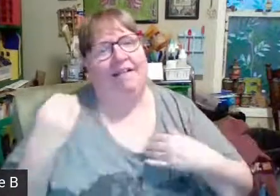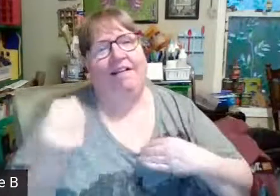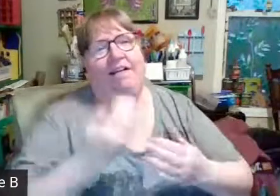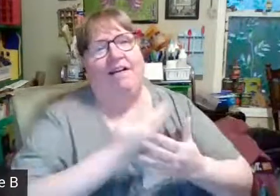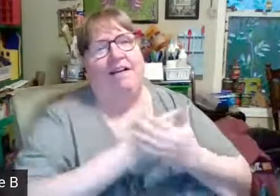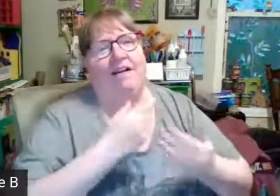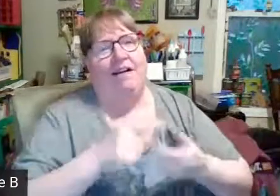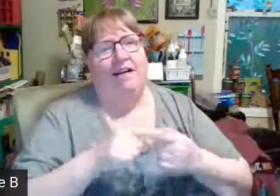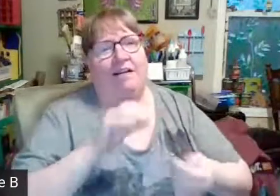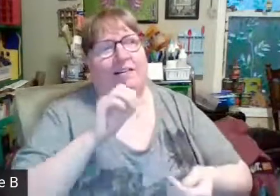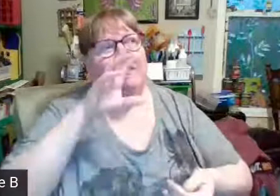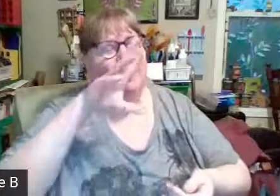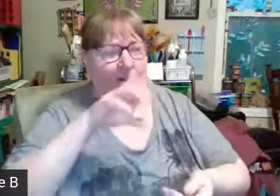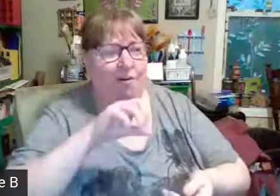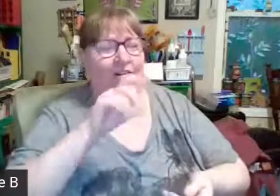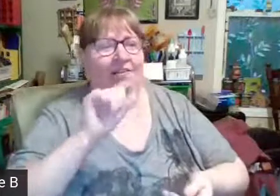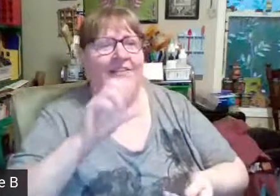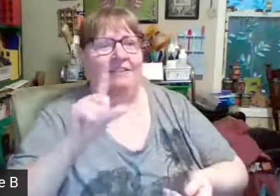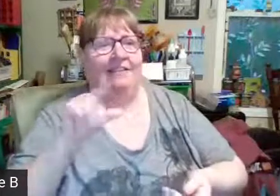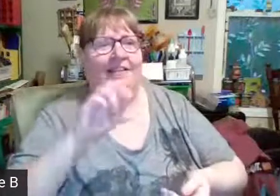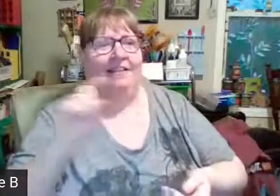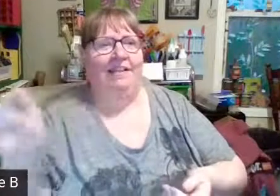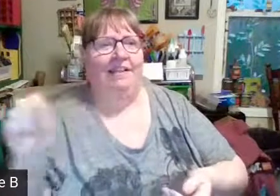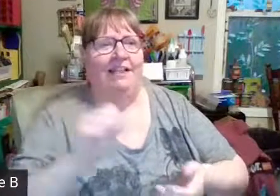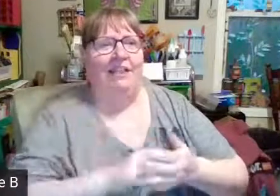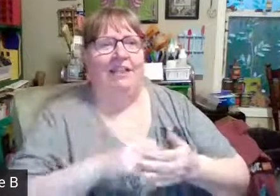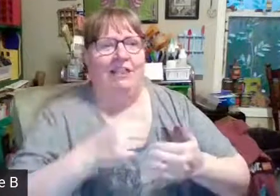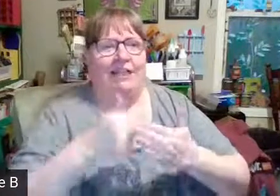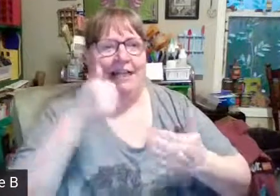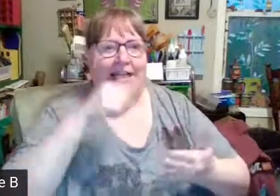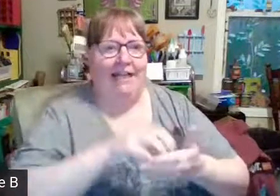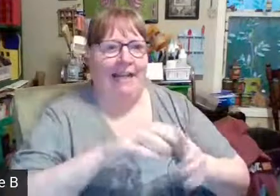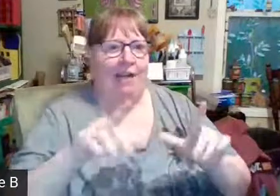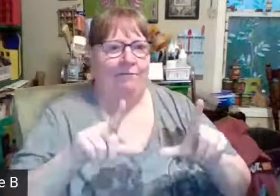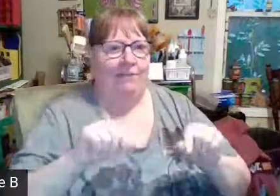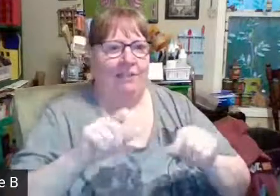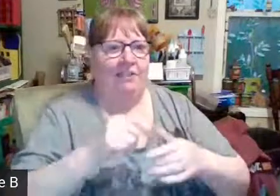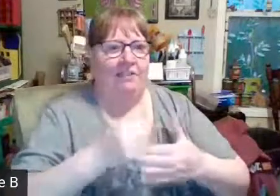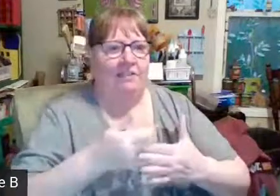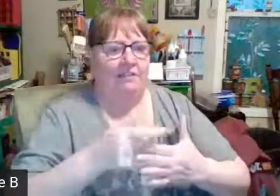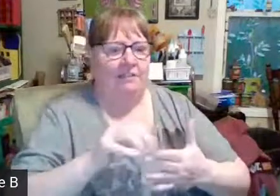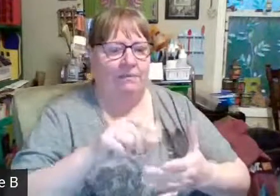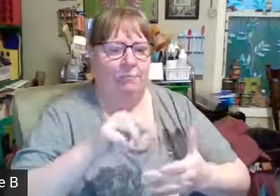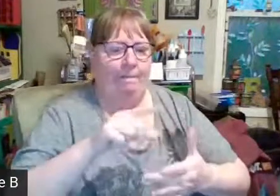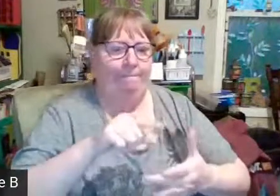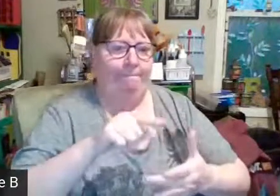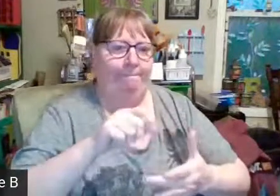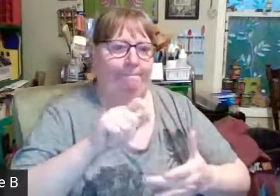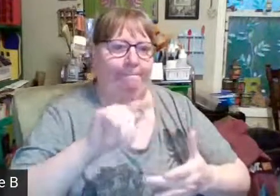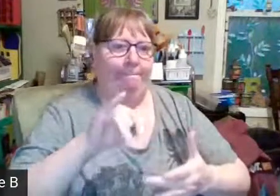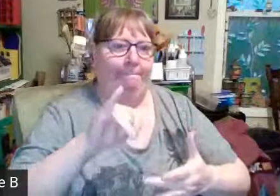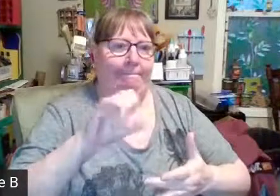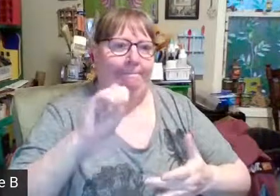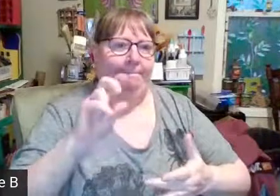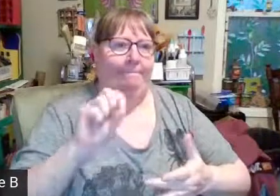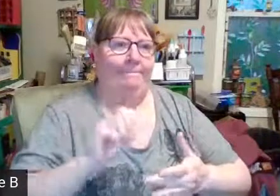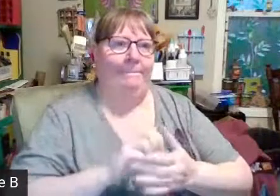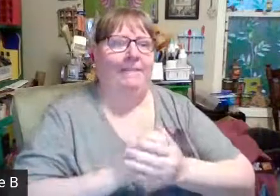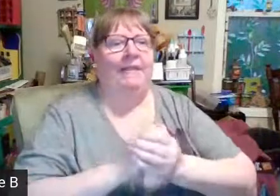stickers. Because then it's, you know, that's the fallback. But I like to, you know, make it where everybody likes what they get